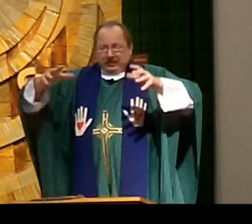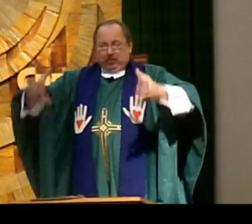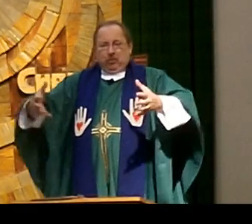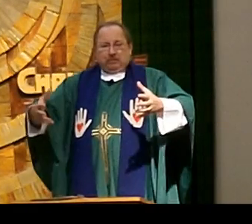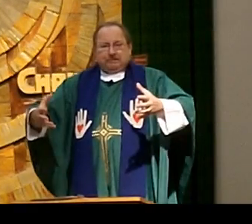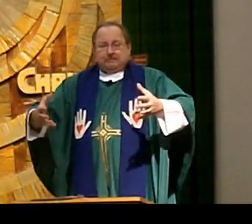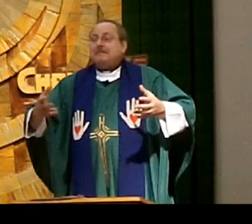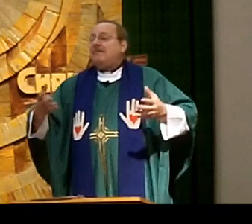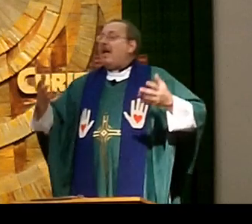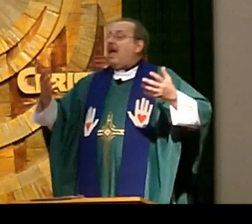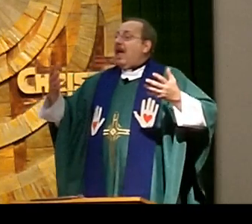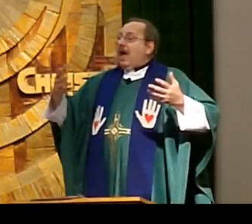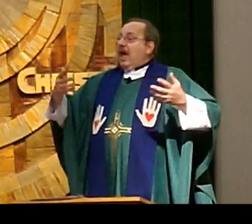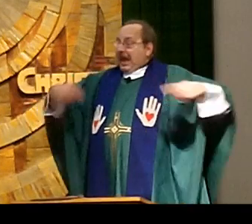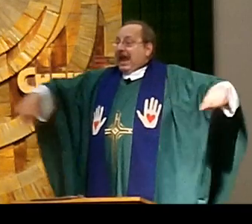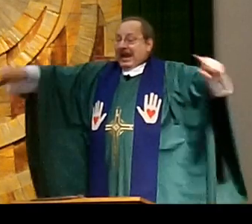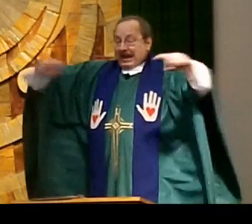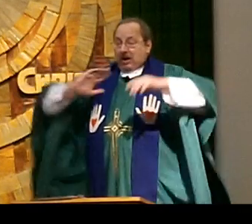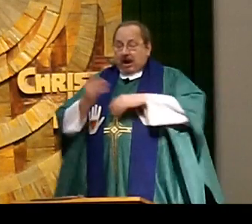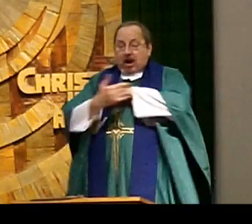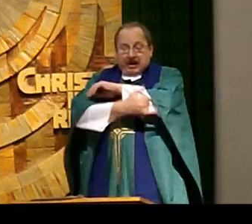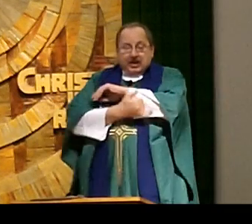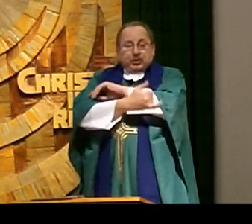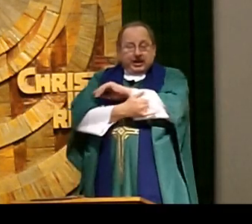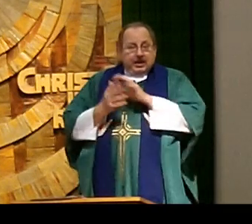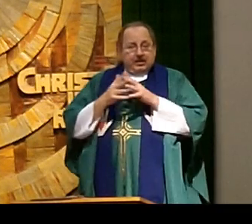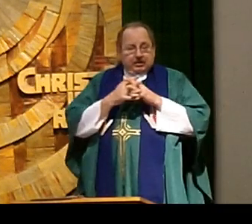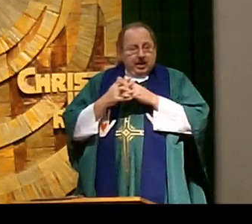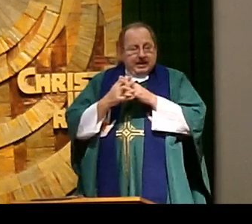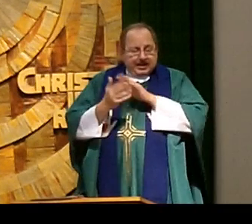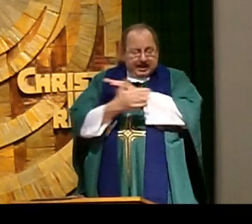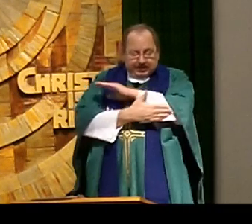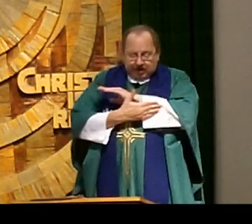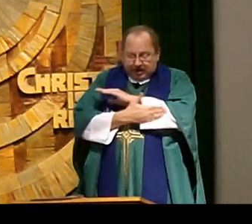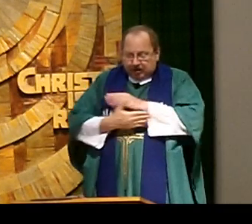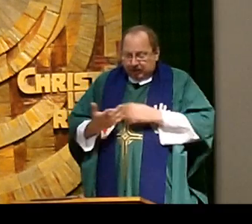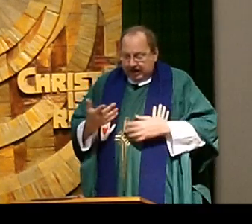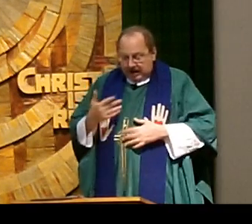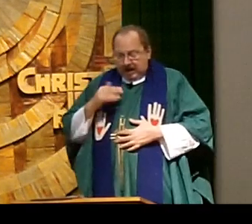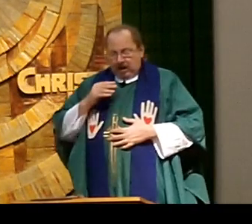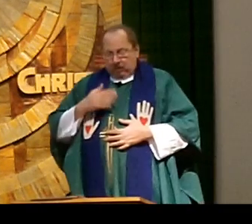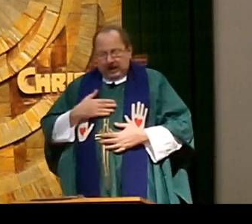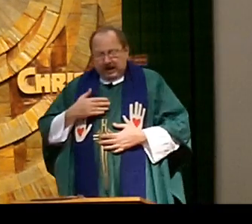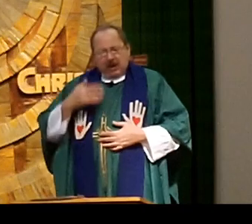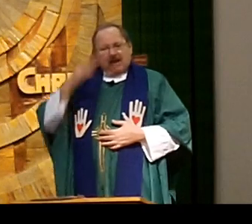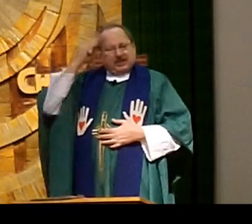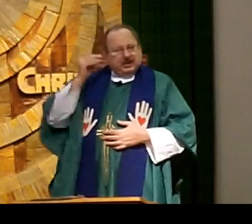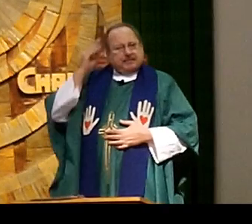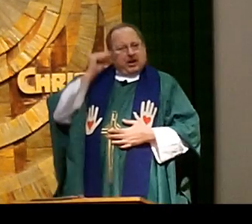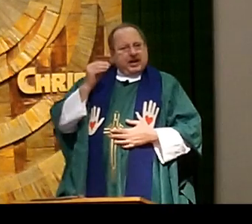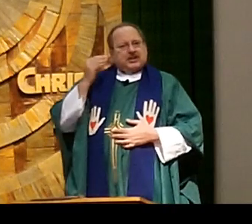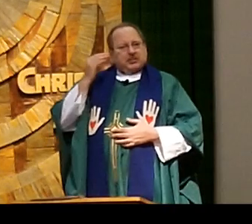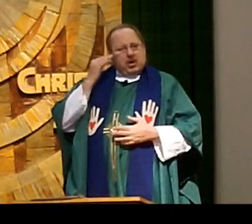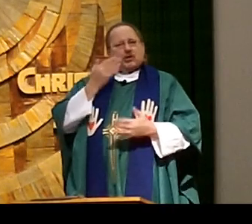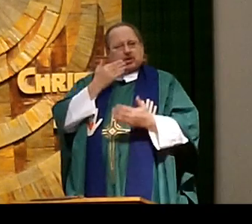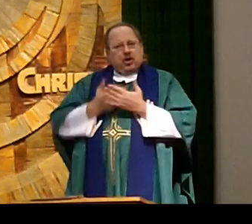a group. Here, our country, the United States, our country, we have this experience. We know it's